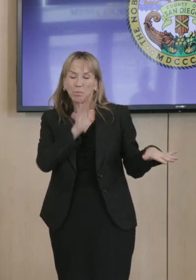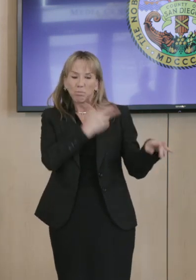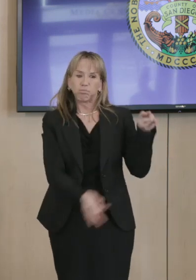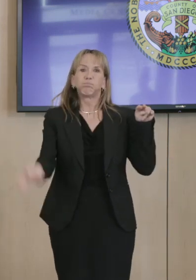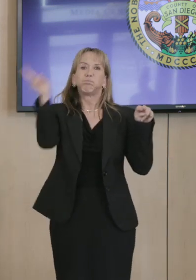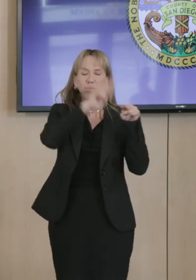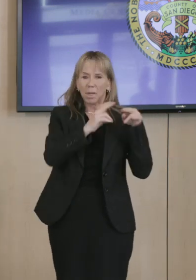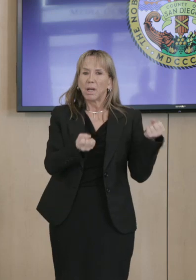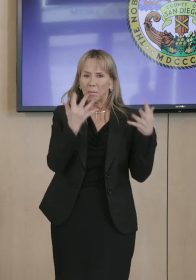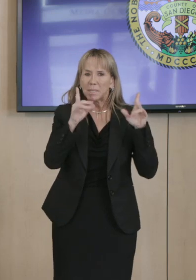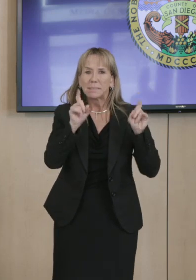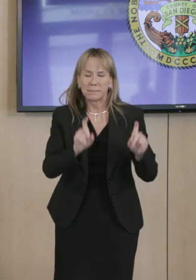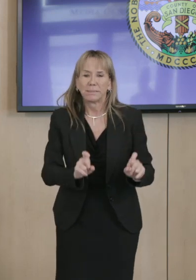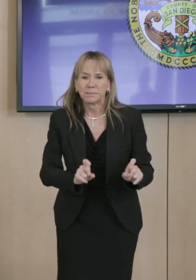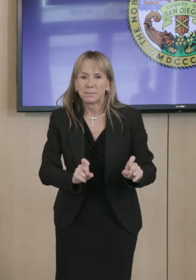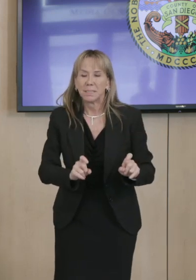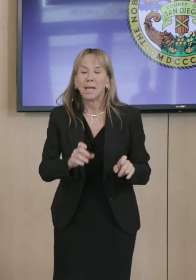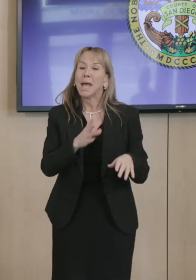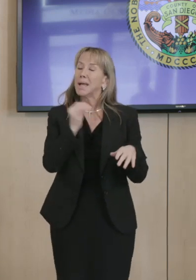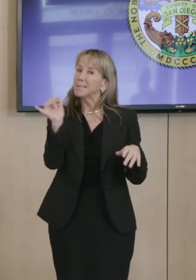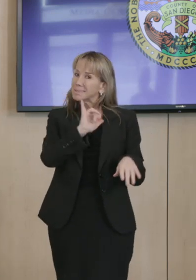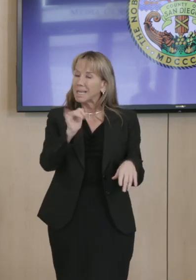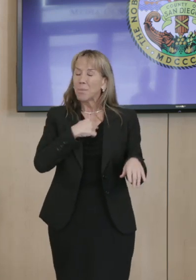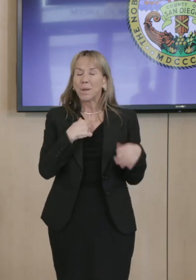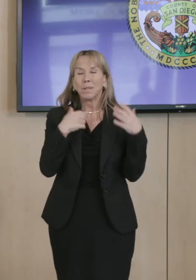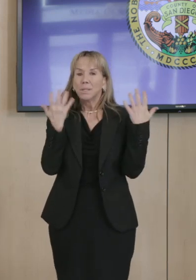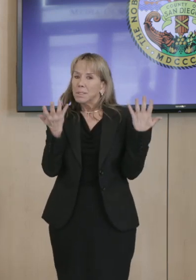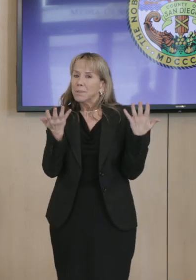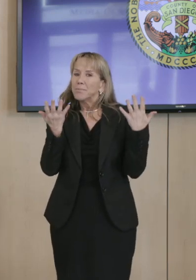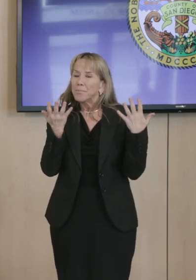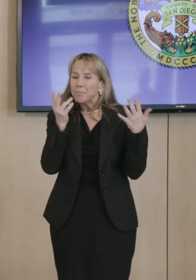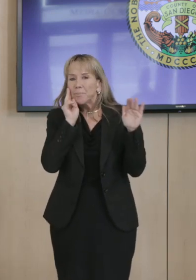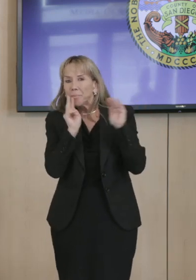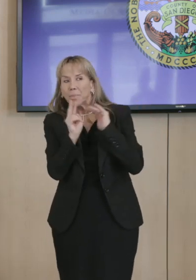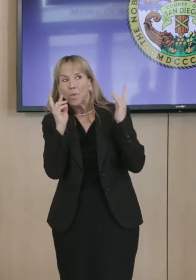we hope that tests will become available